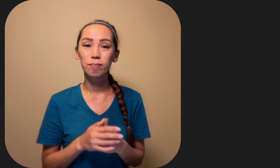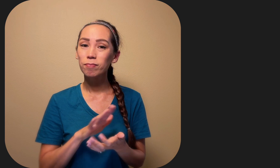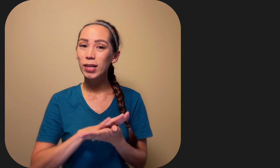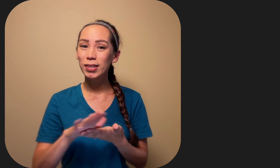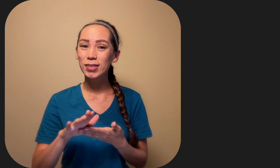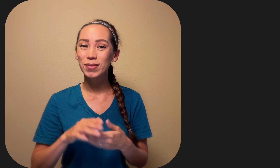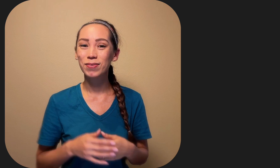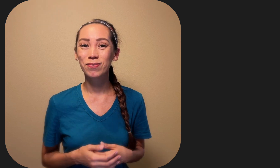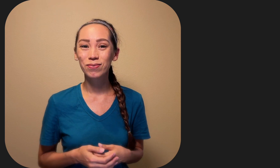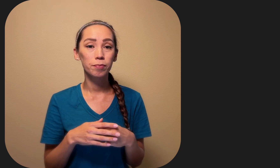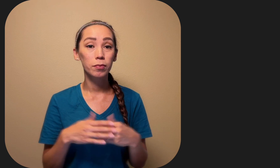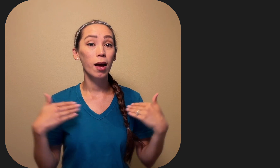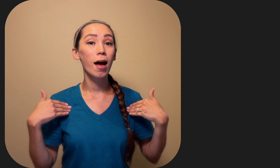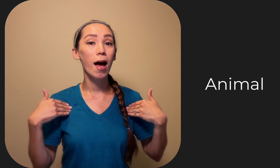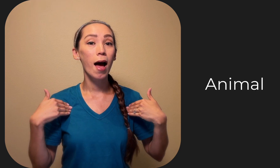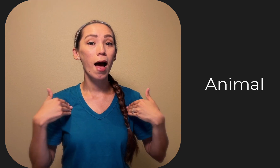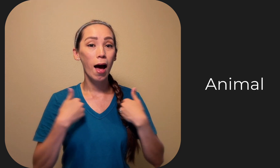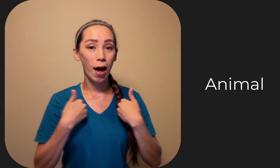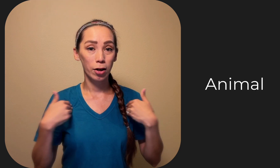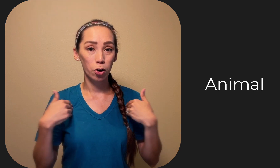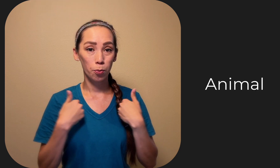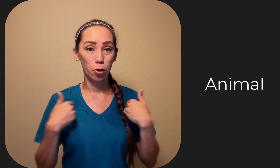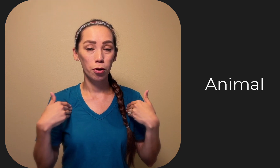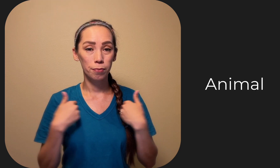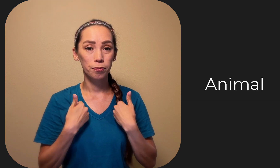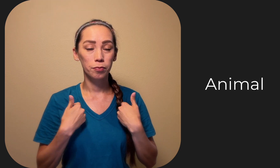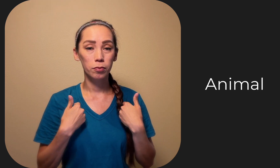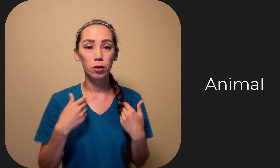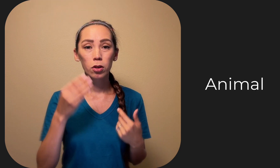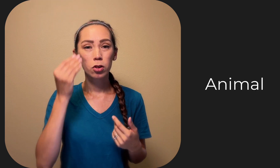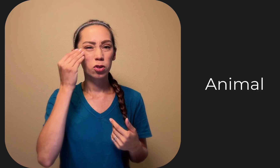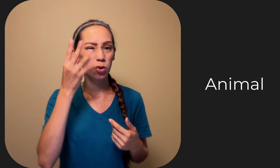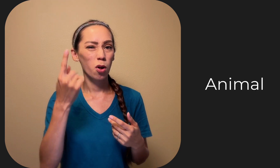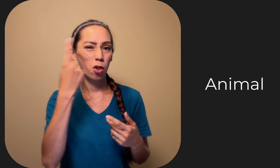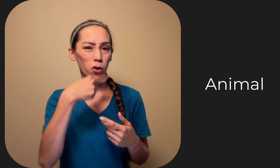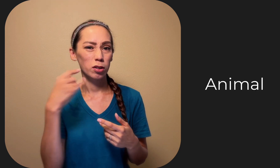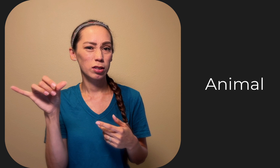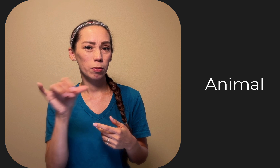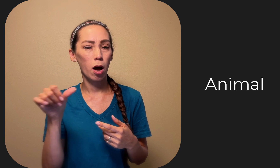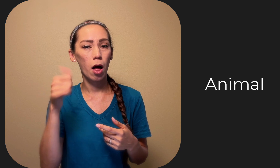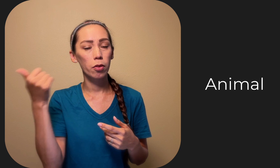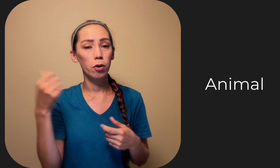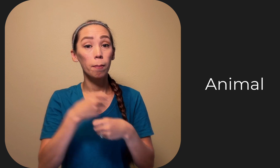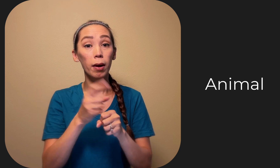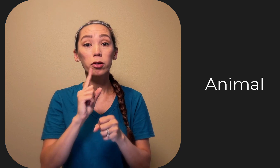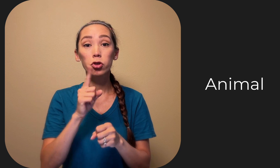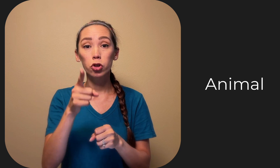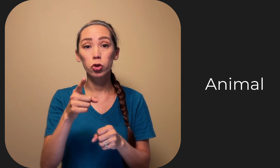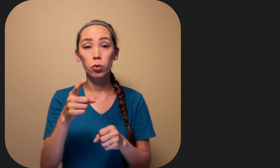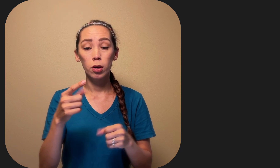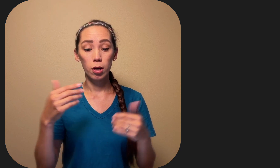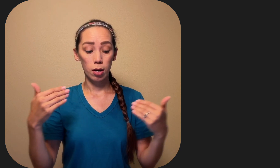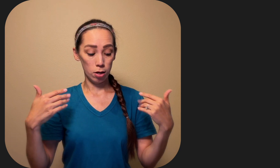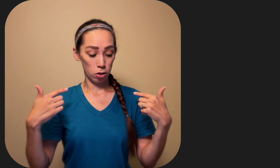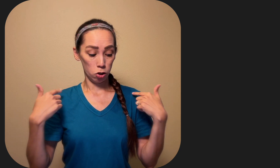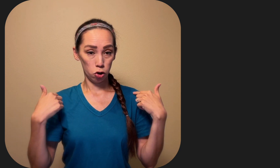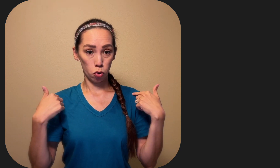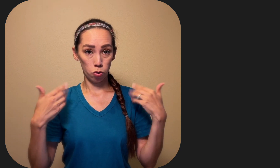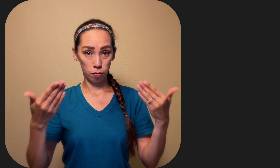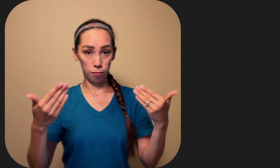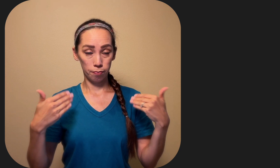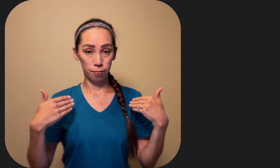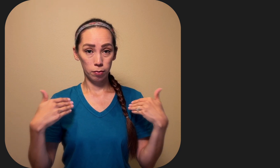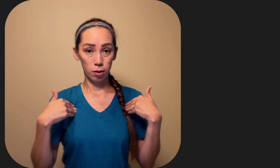Very nice. Animal. So animal looks very similar to a lot of other signs. So just make sure you tap your